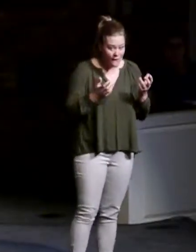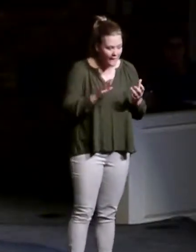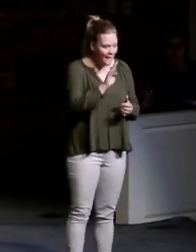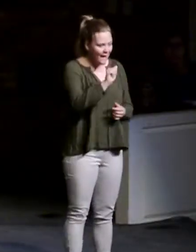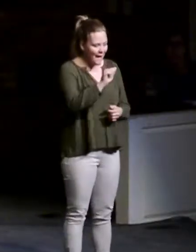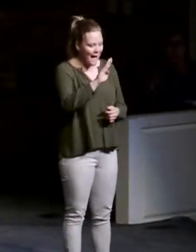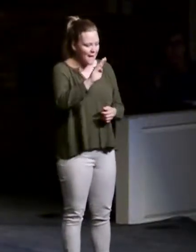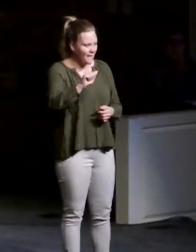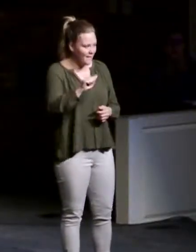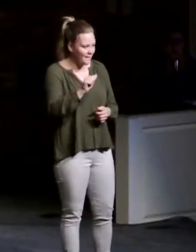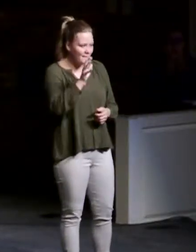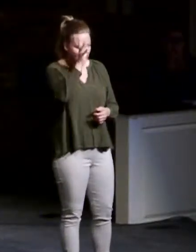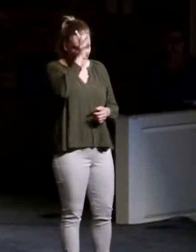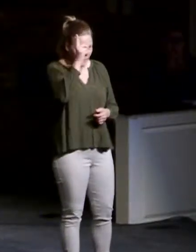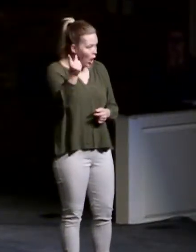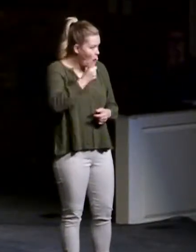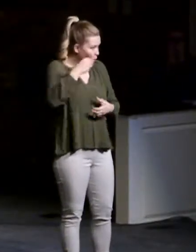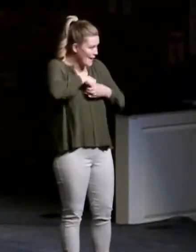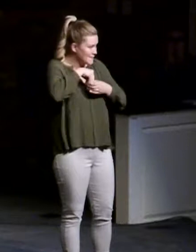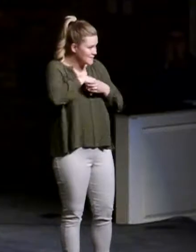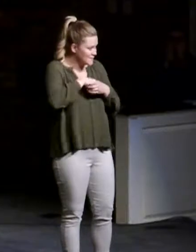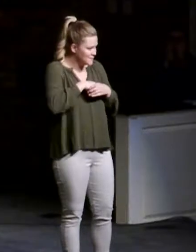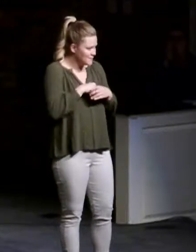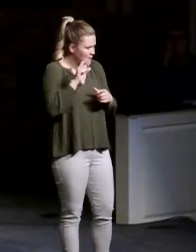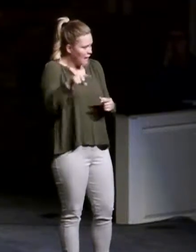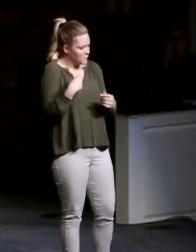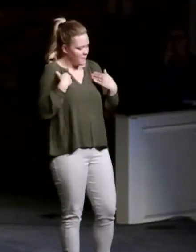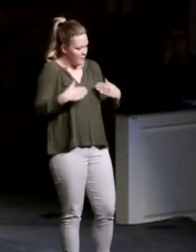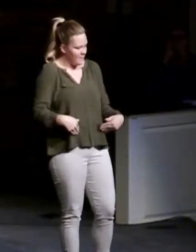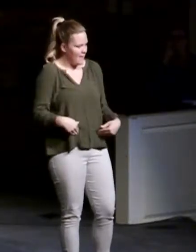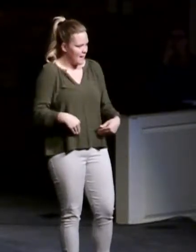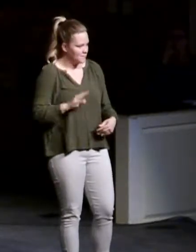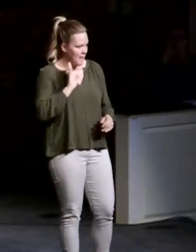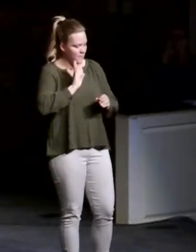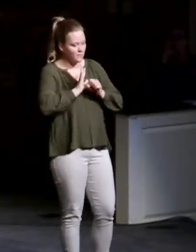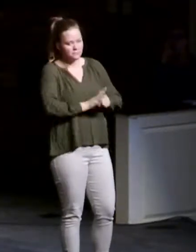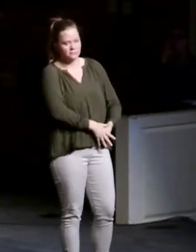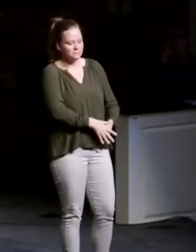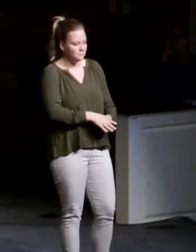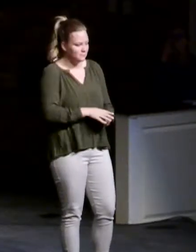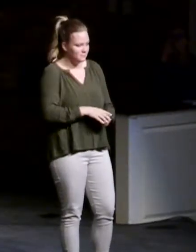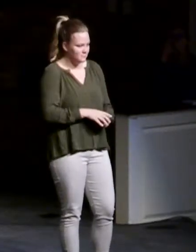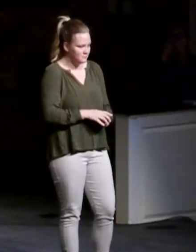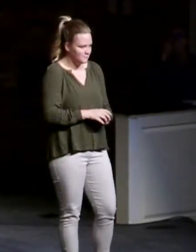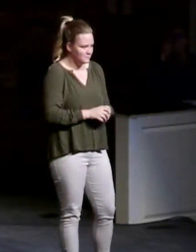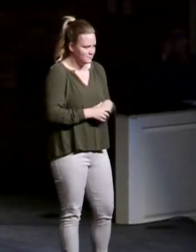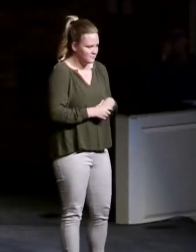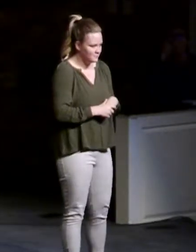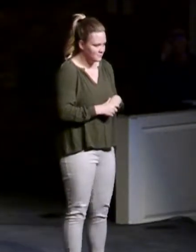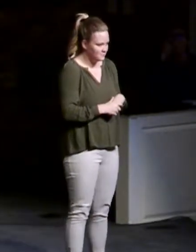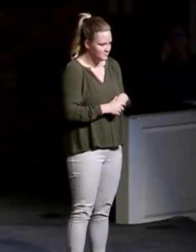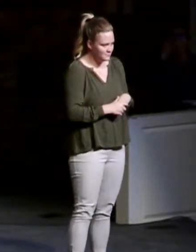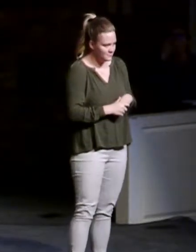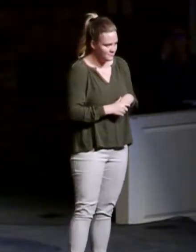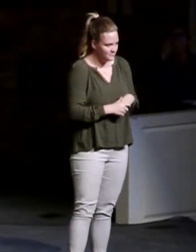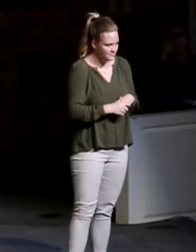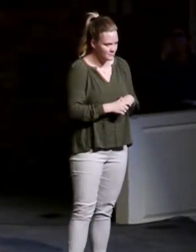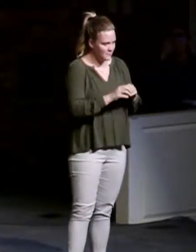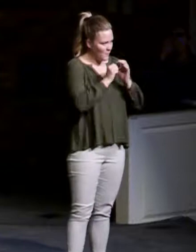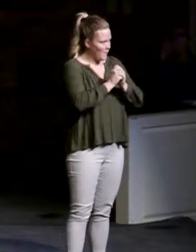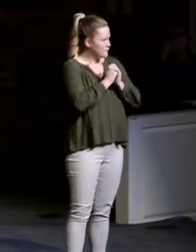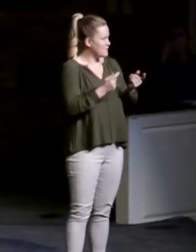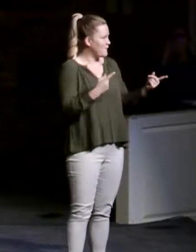Abba, Father, always. So it's only the flesh that pushes it down. So if you cry out, Abba, worship breaks